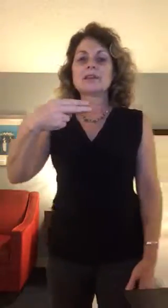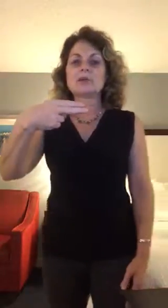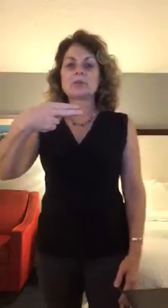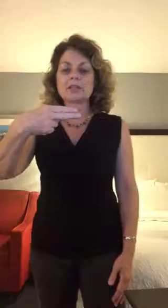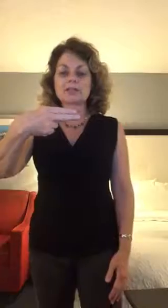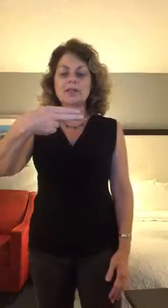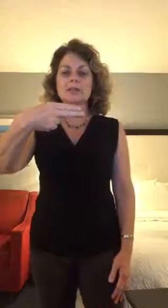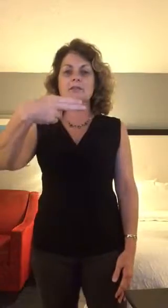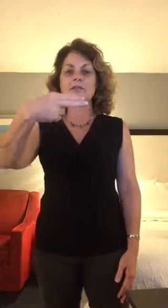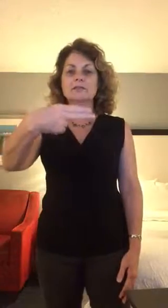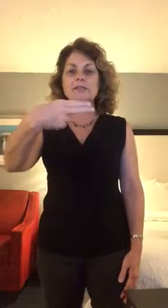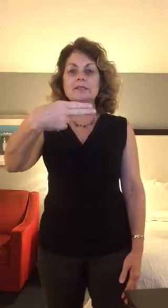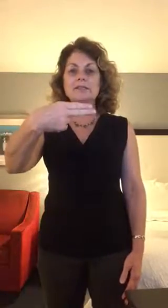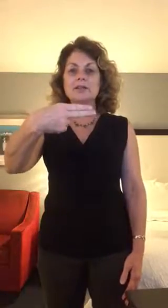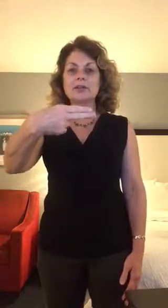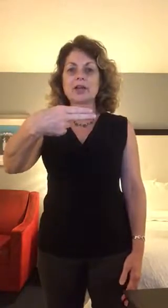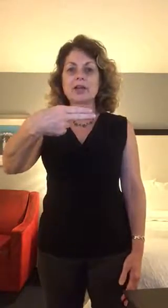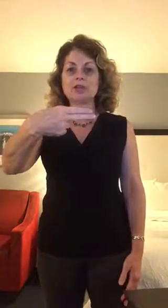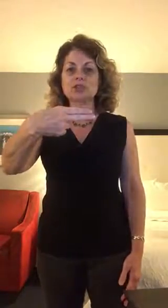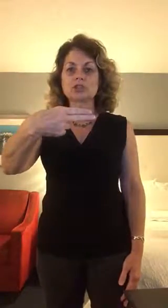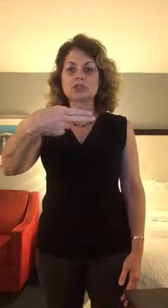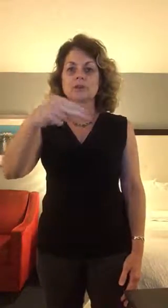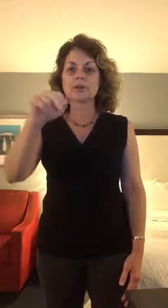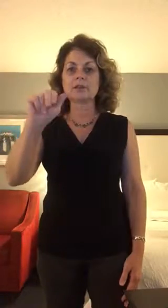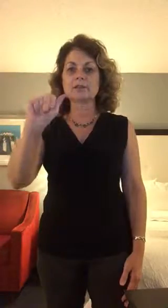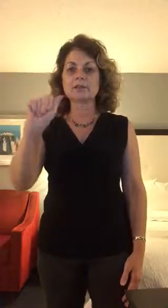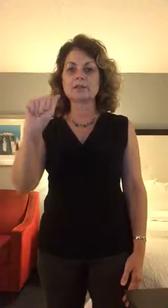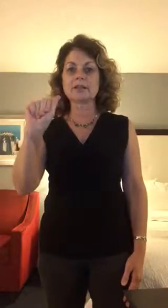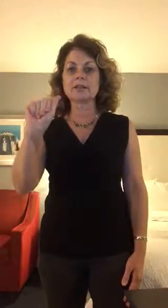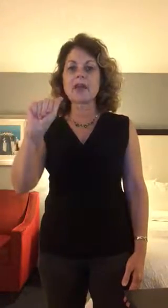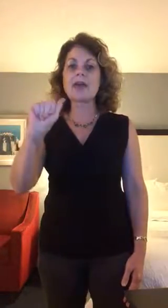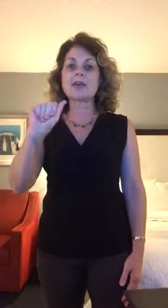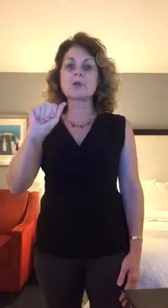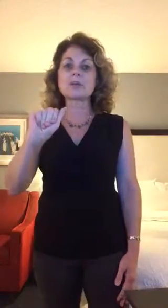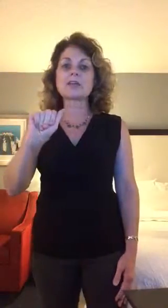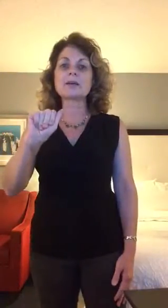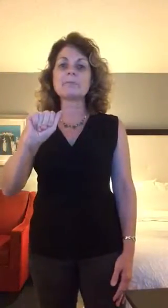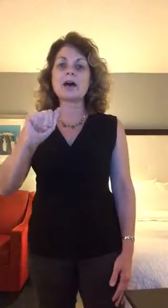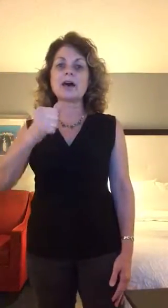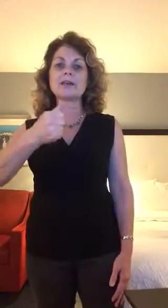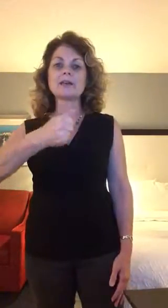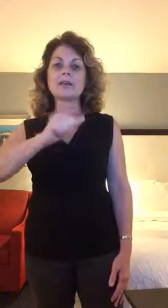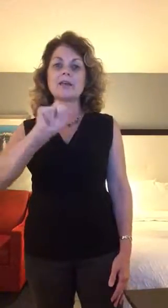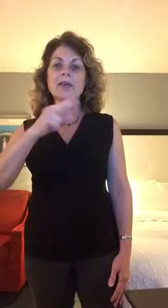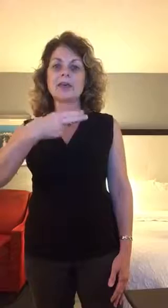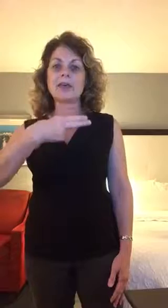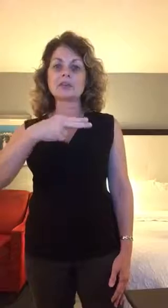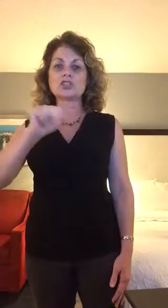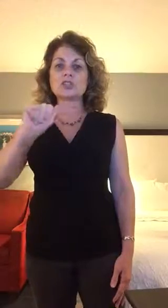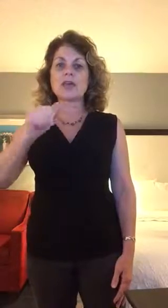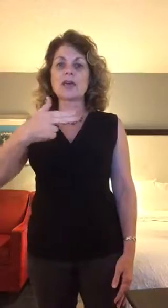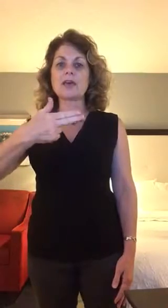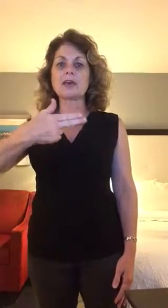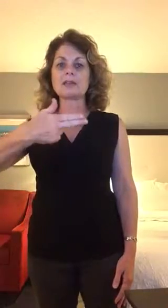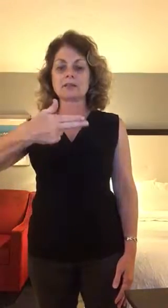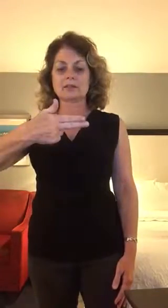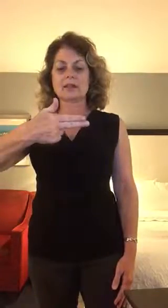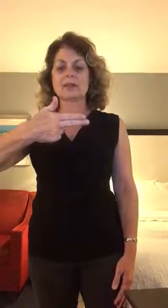Now we're going to take, this is the letter H, and this is the letter A. We're going to combine H and A like